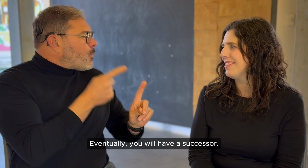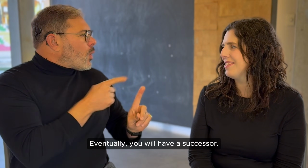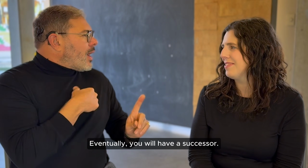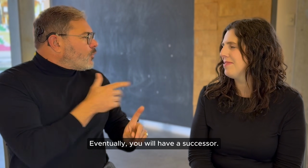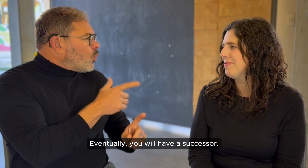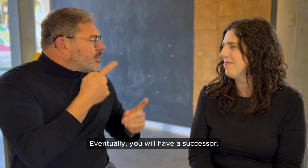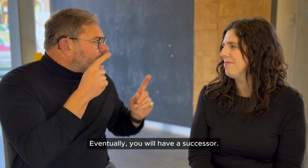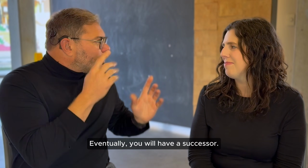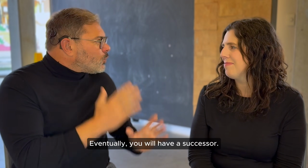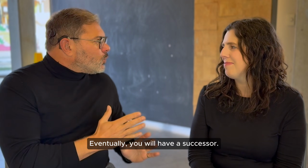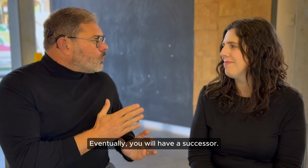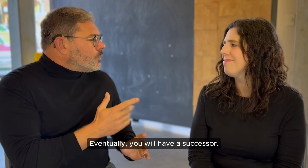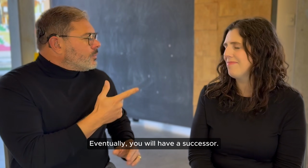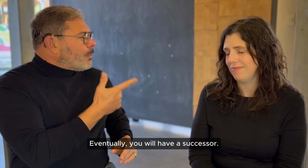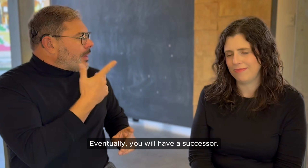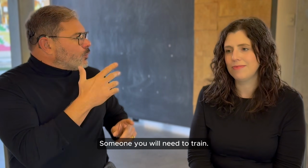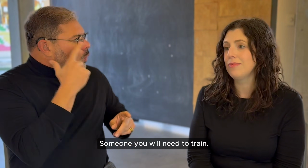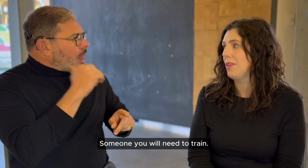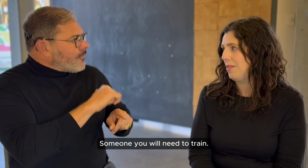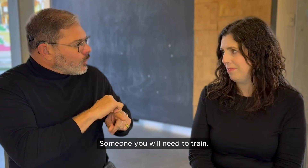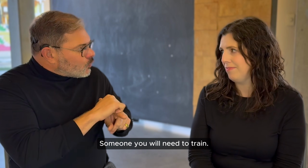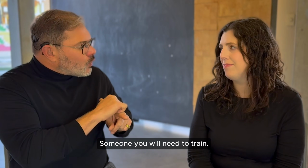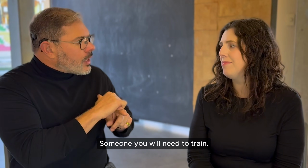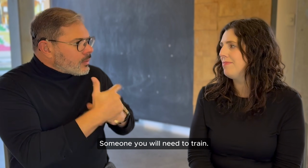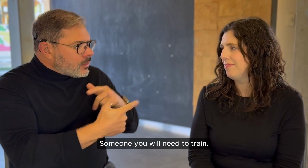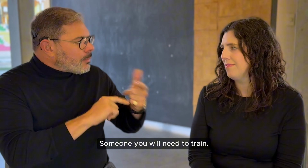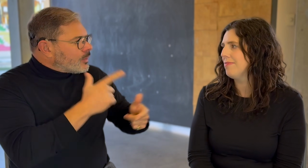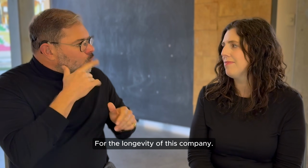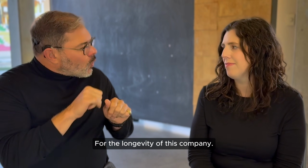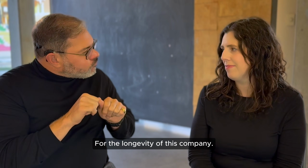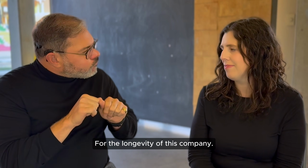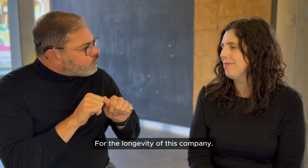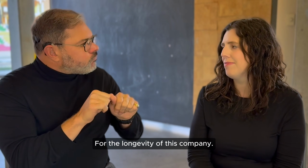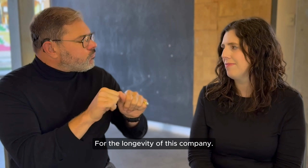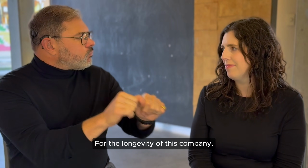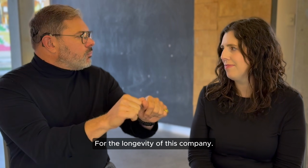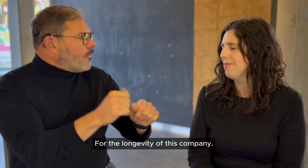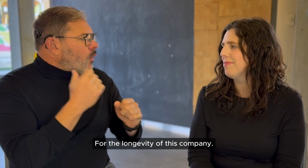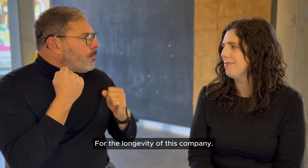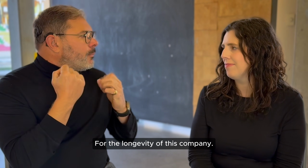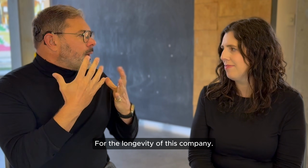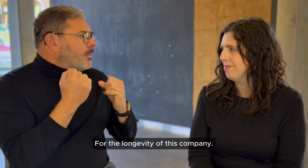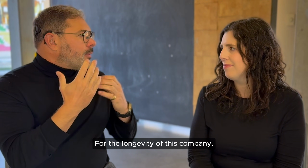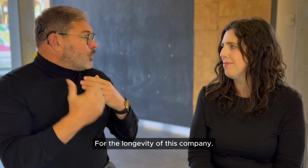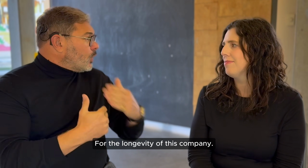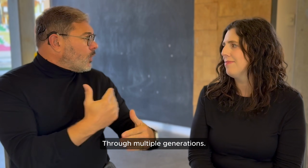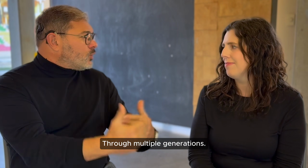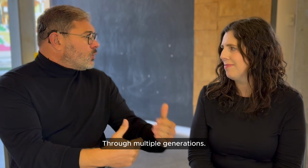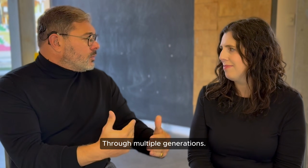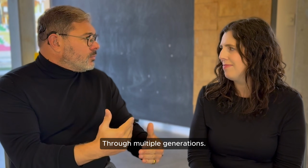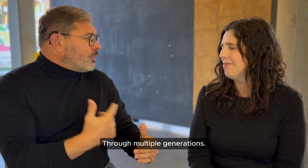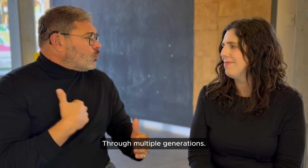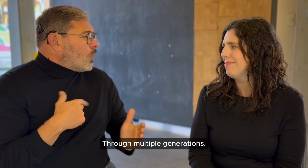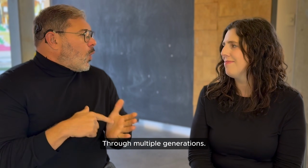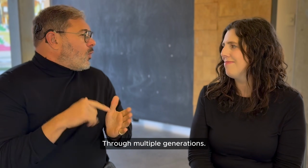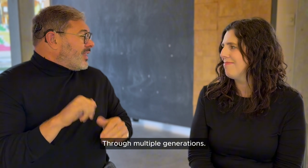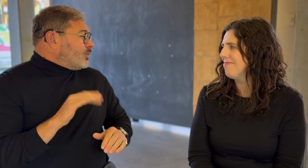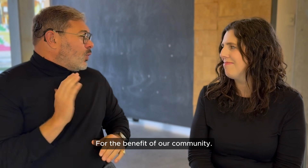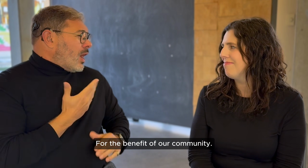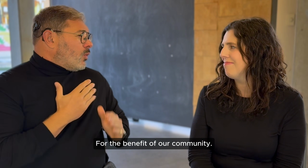Eventually, you yourself will have a successor, someone that you'll need to train for the longevity of this company through multiple generations for the benefit of